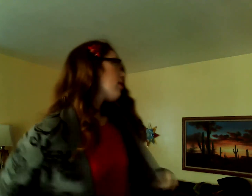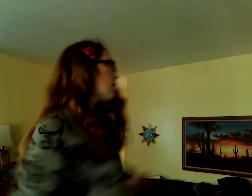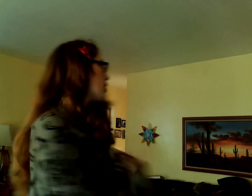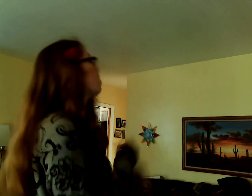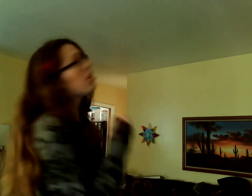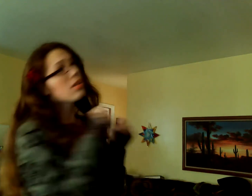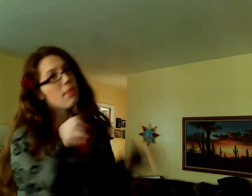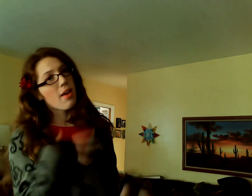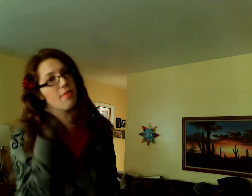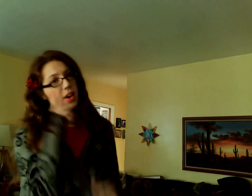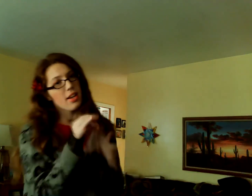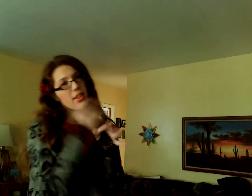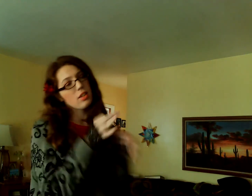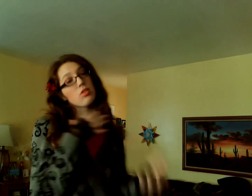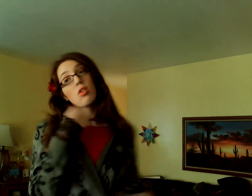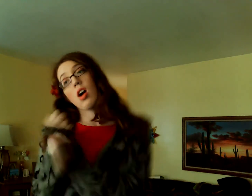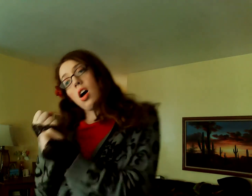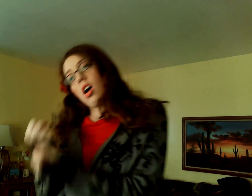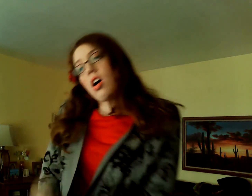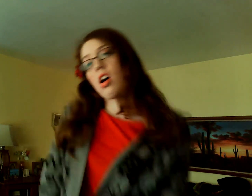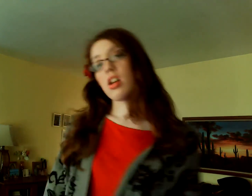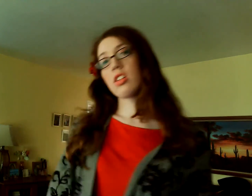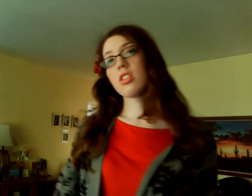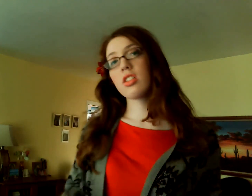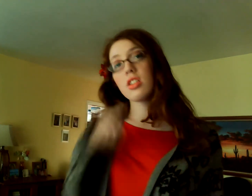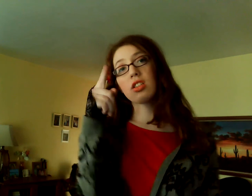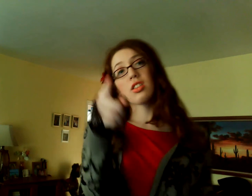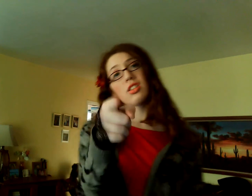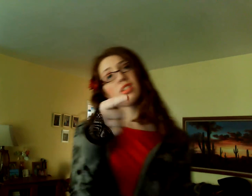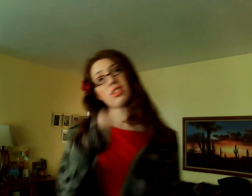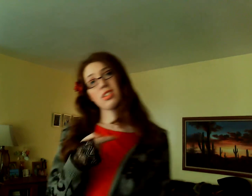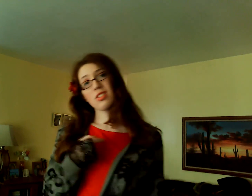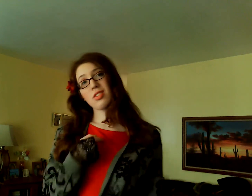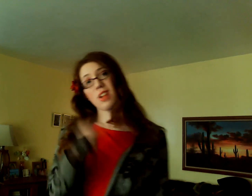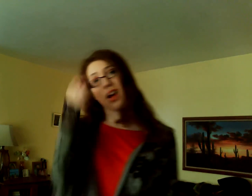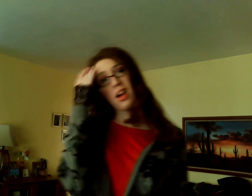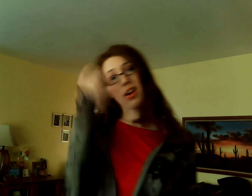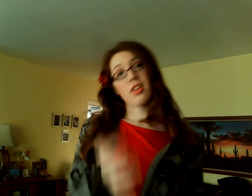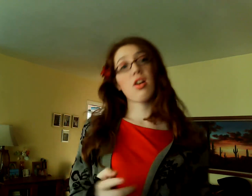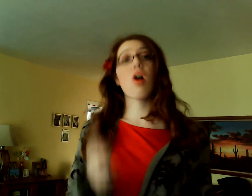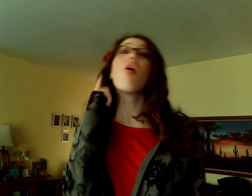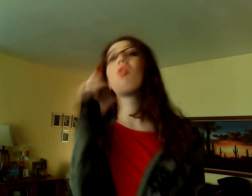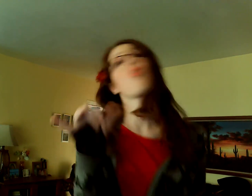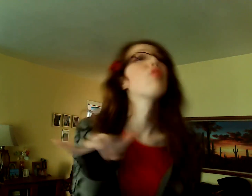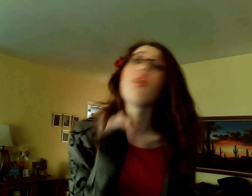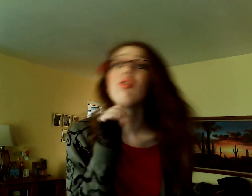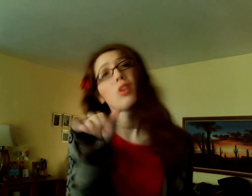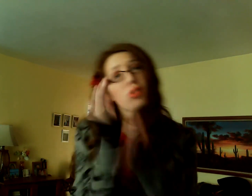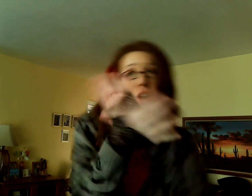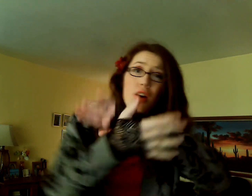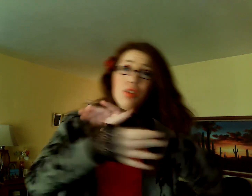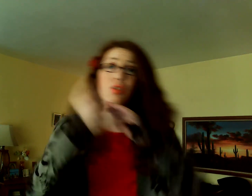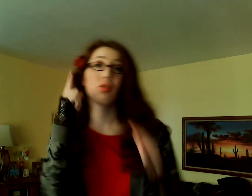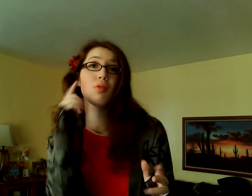Lost my faith and trust. You and I know gold don't turn to